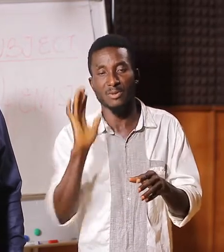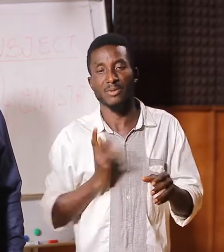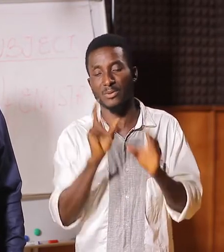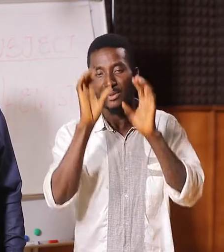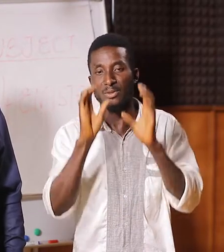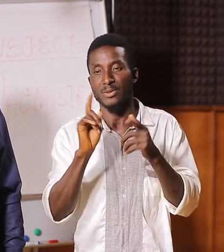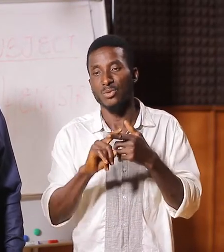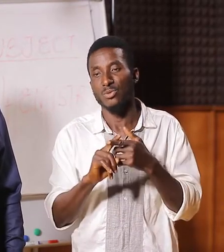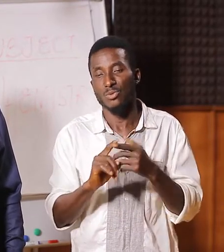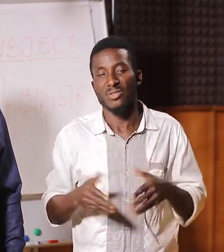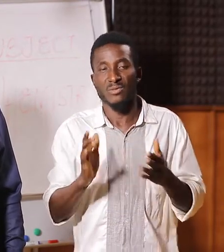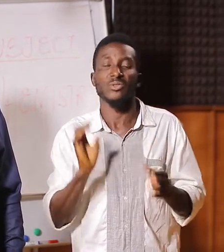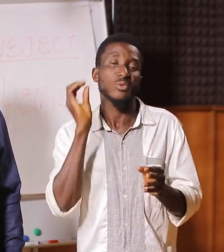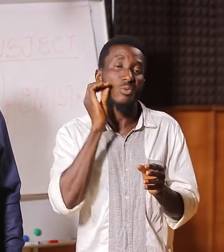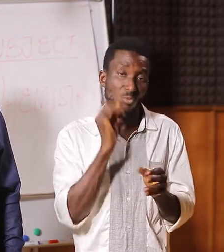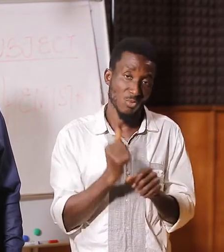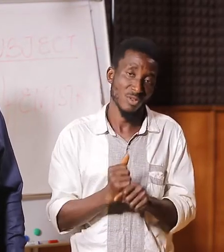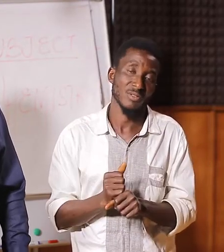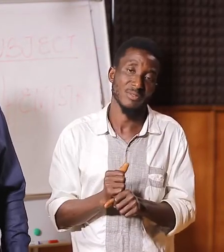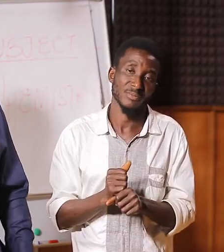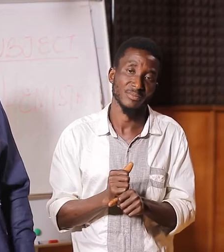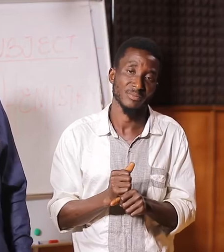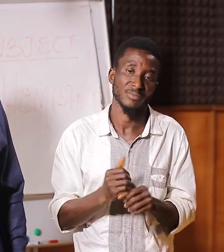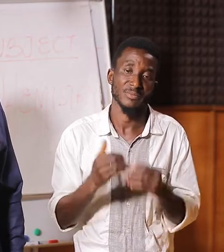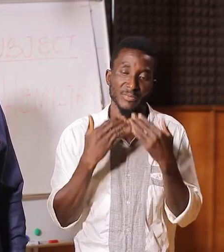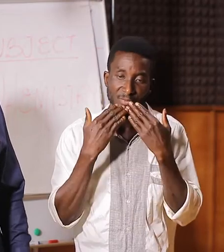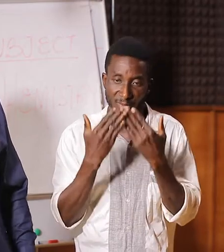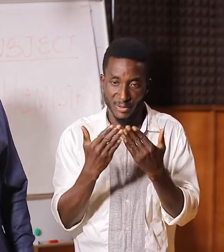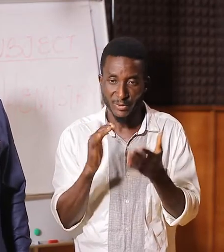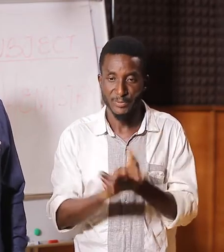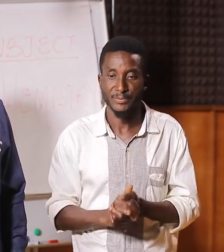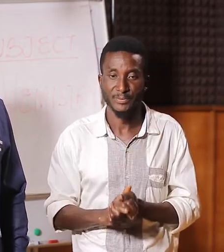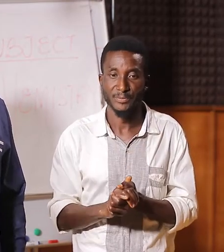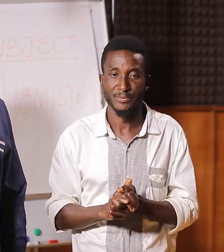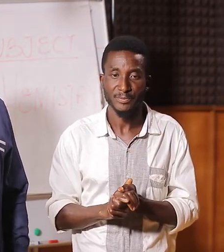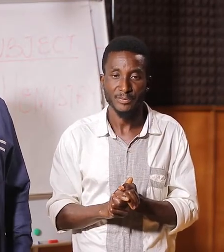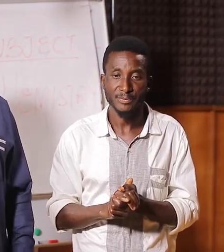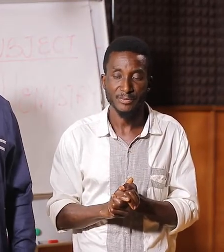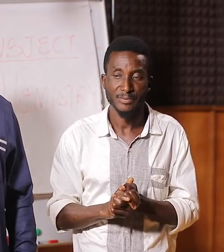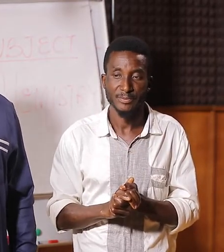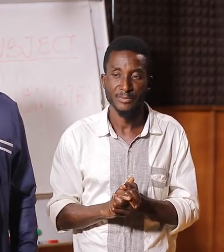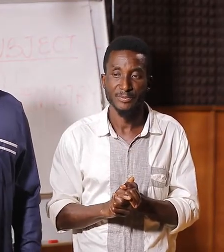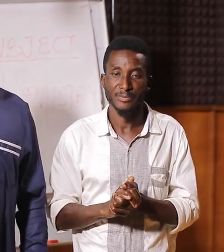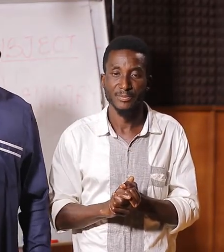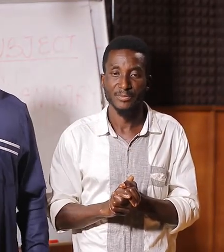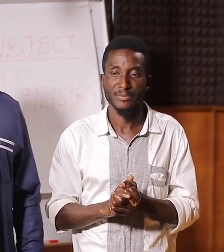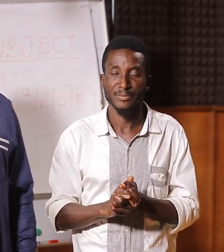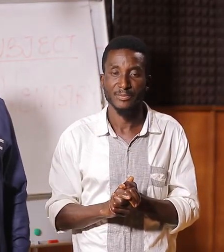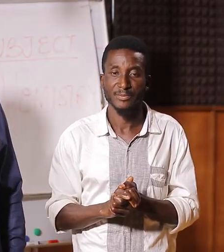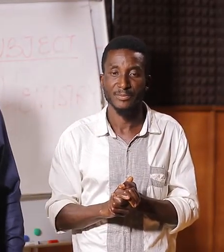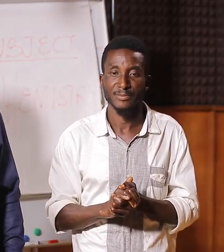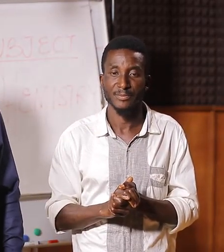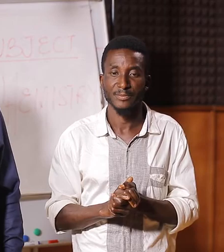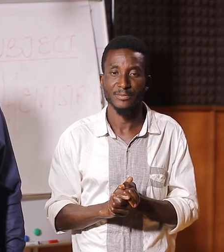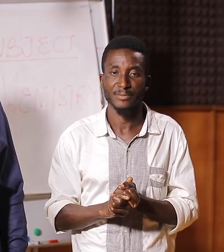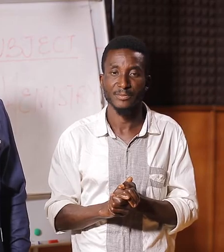in person of Mr. Ibrahim Umar to come forward for a brief summary, and also he's going to read